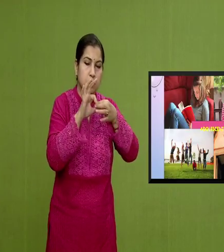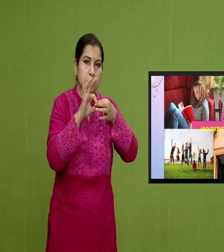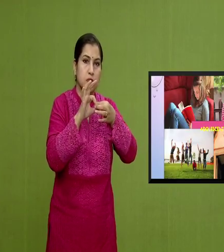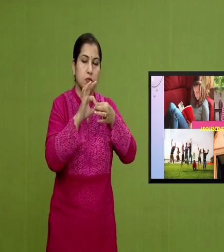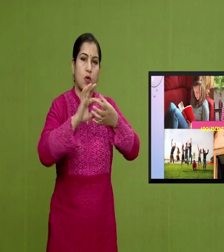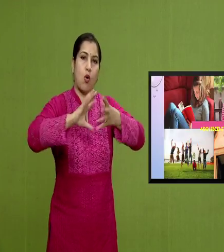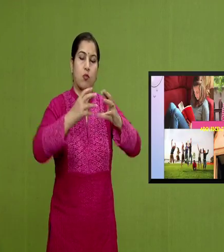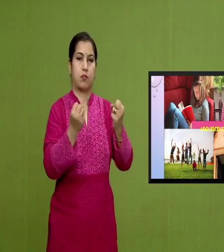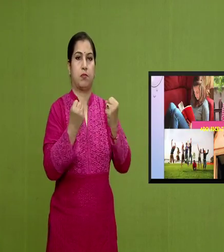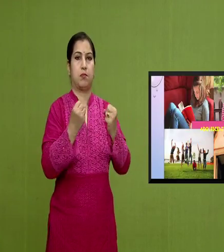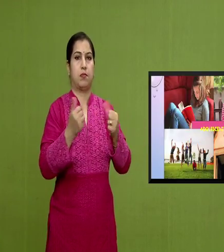bonds.